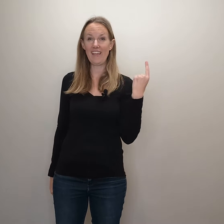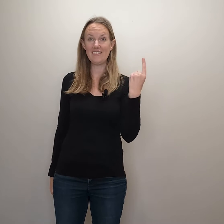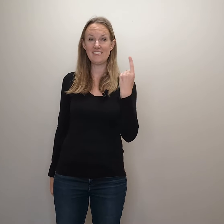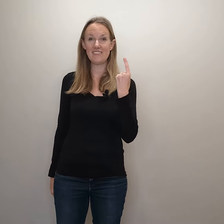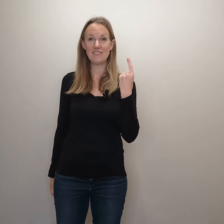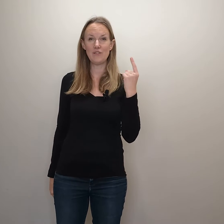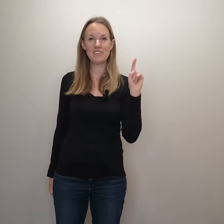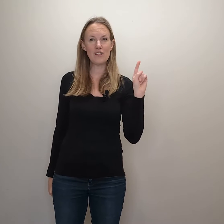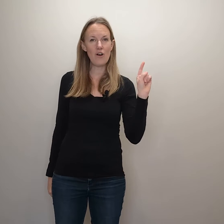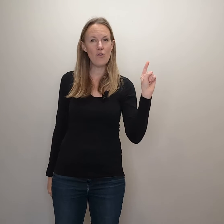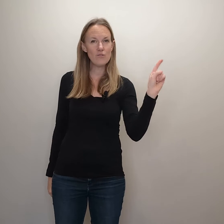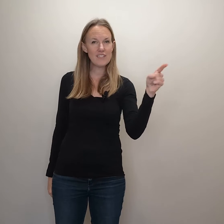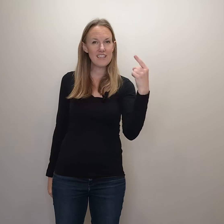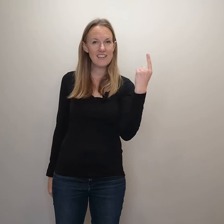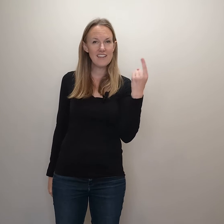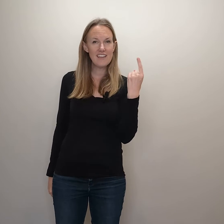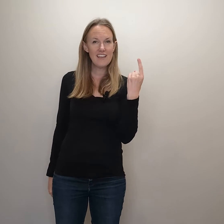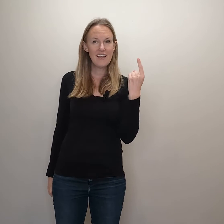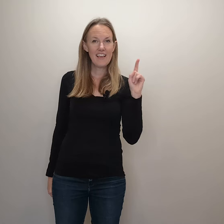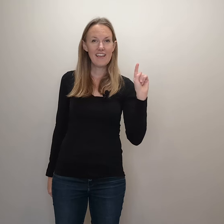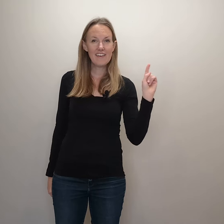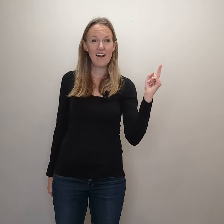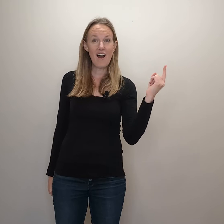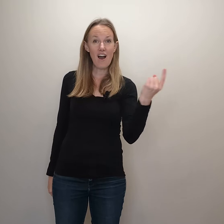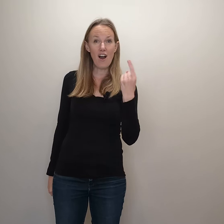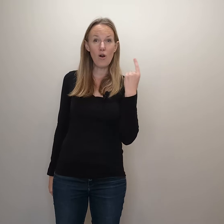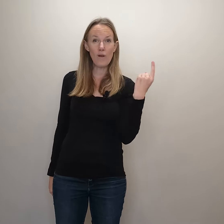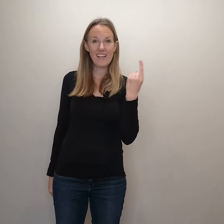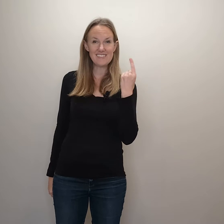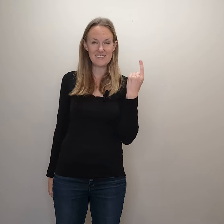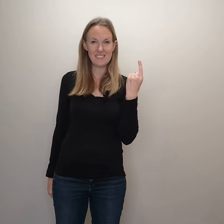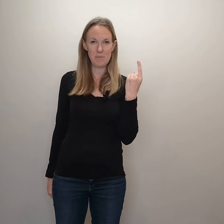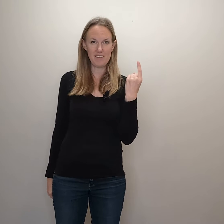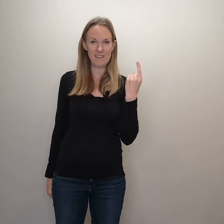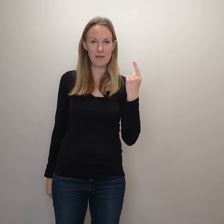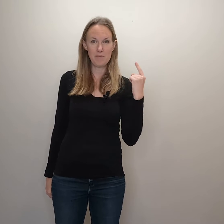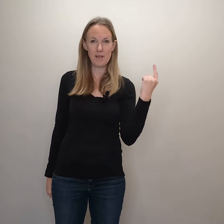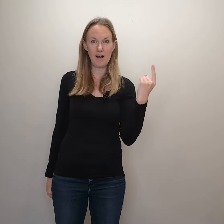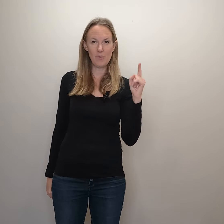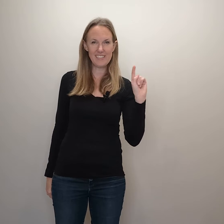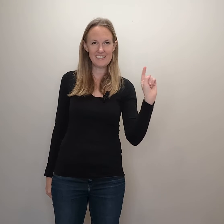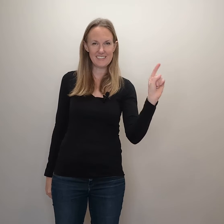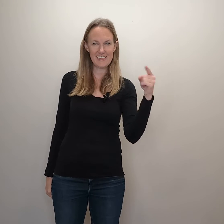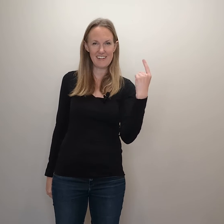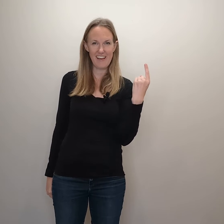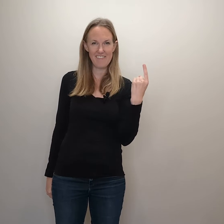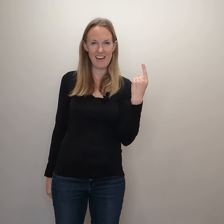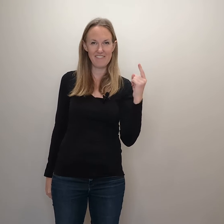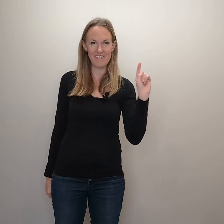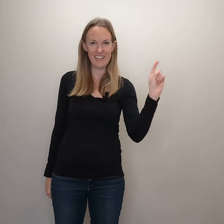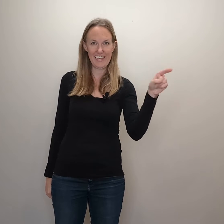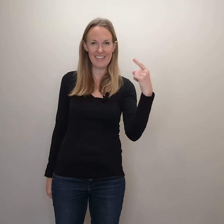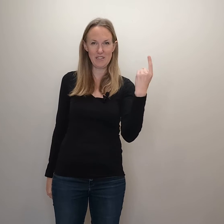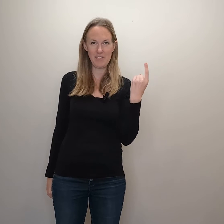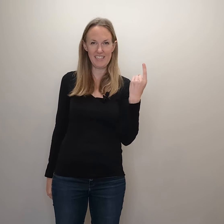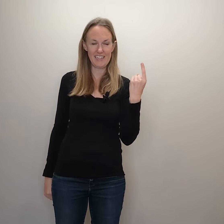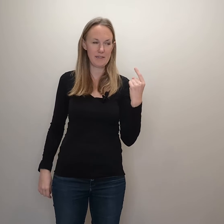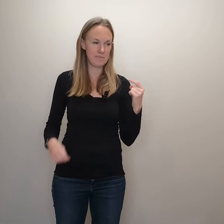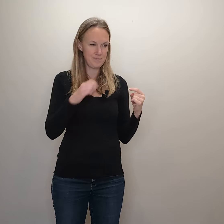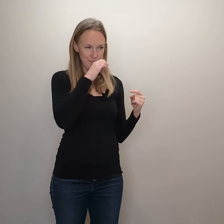always. Notice only and always are similar, but always doesn't kind of have that flick in the beginning.